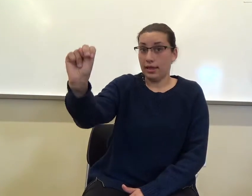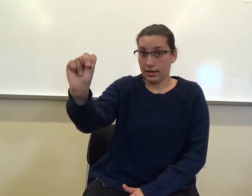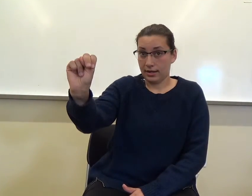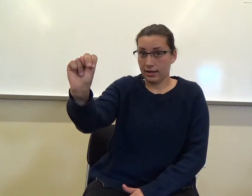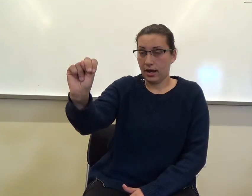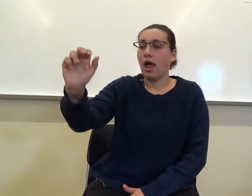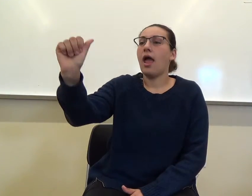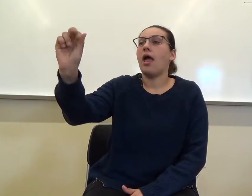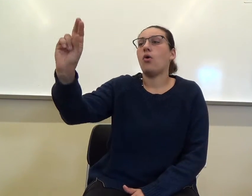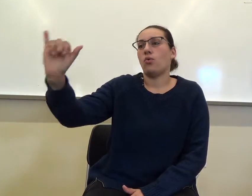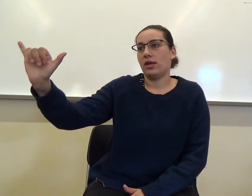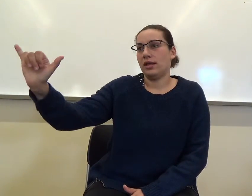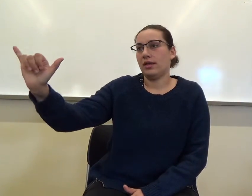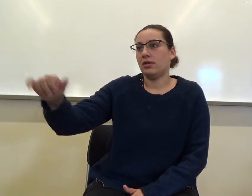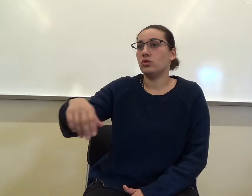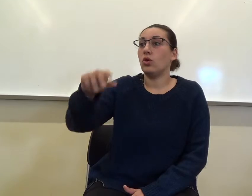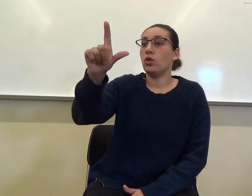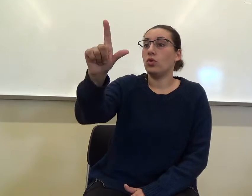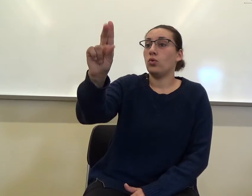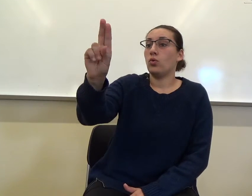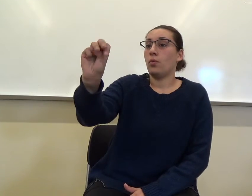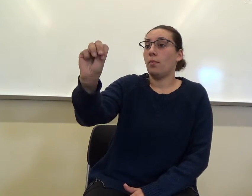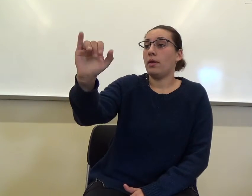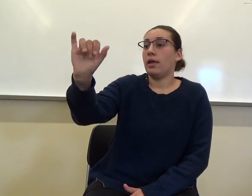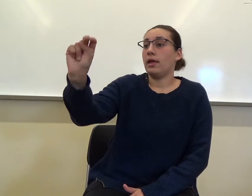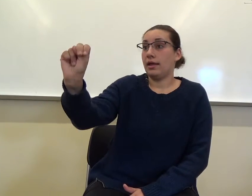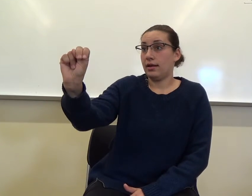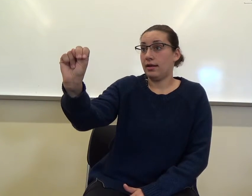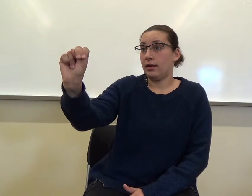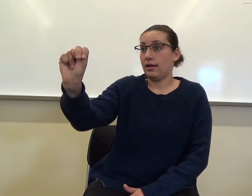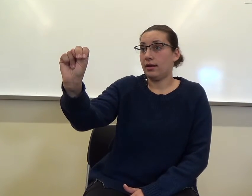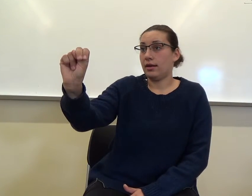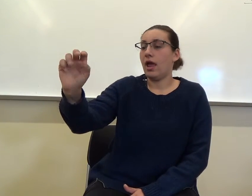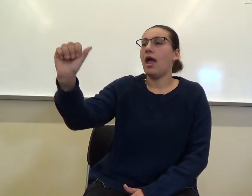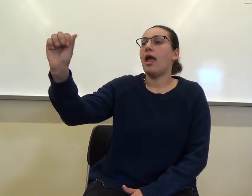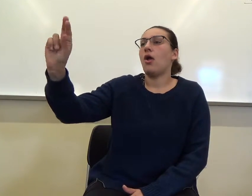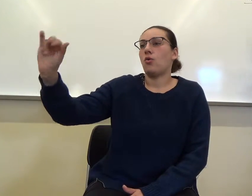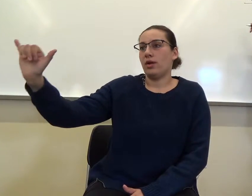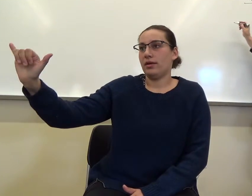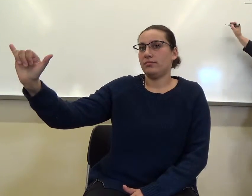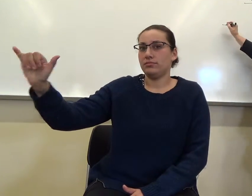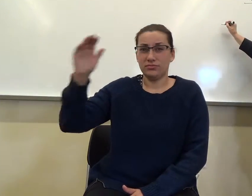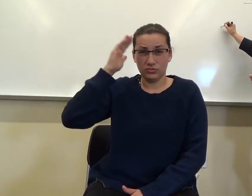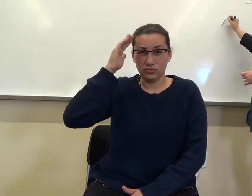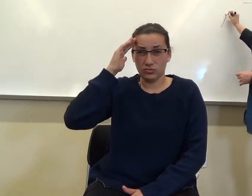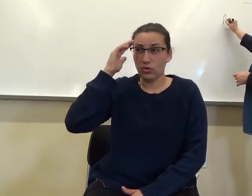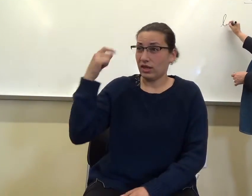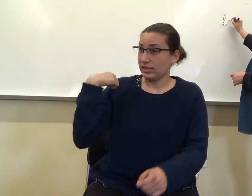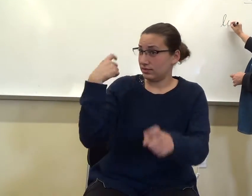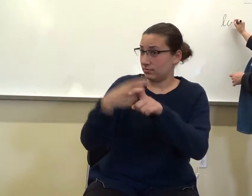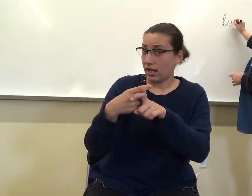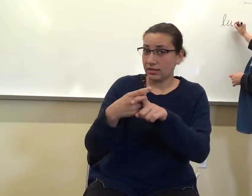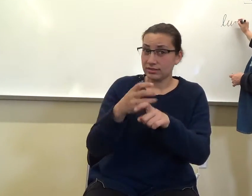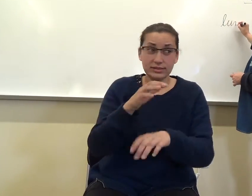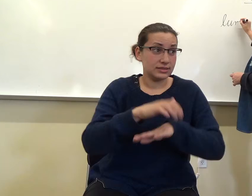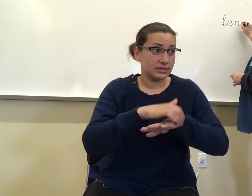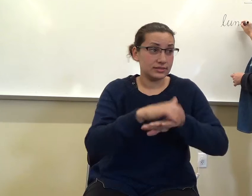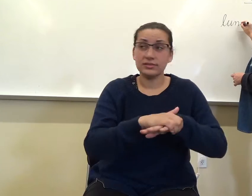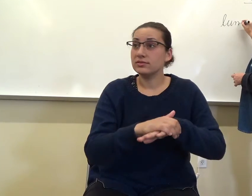Luminary in Spanish or English? What is this? This is actually, I